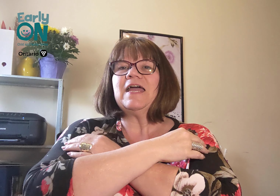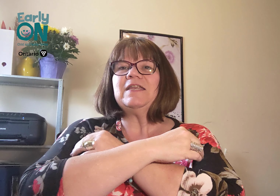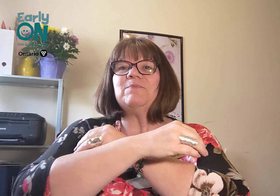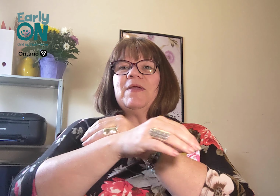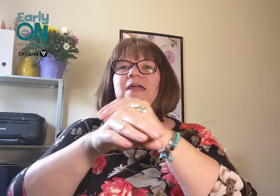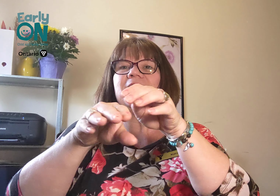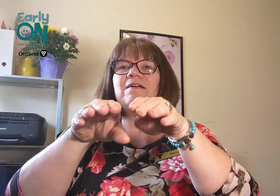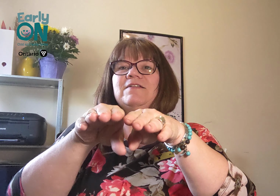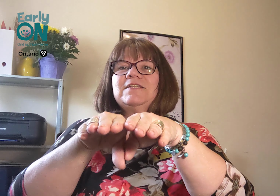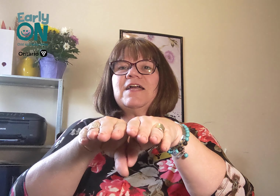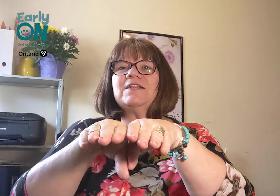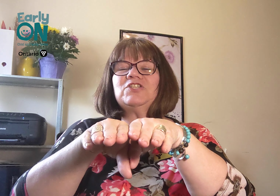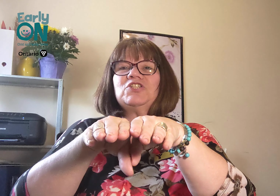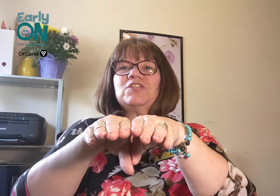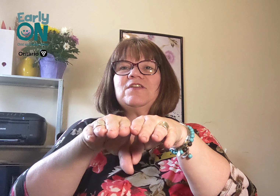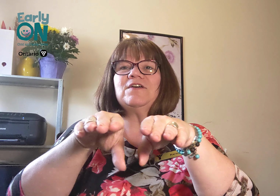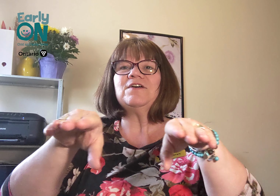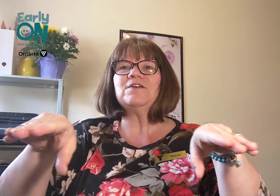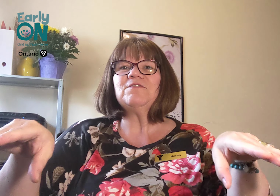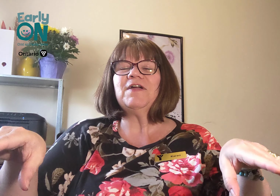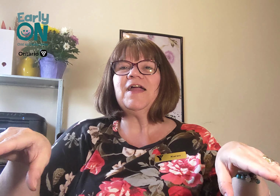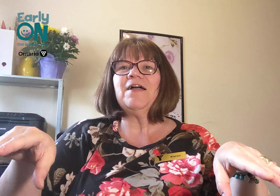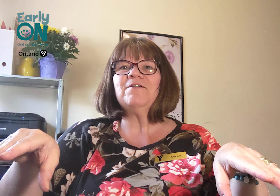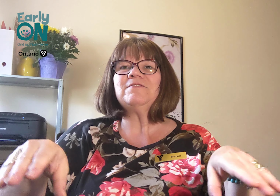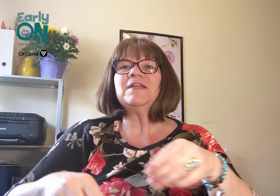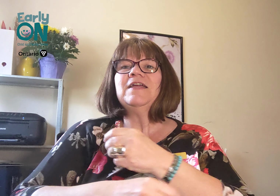Teddy bear, touch the ground.